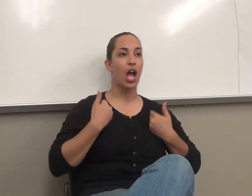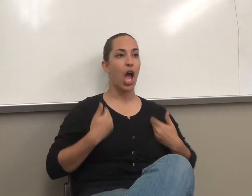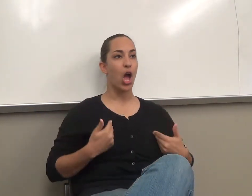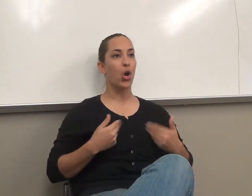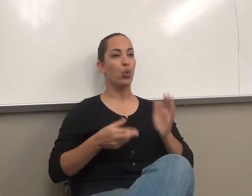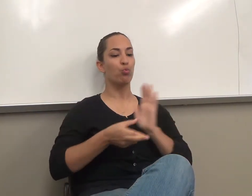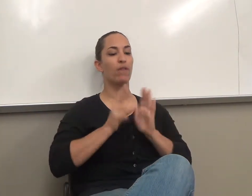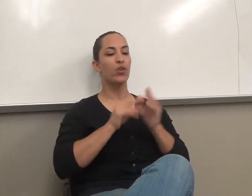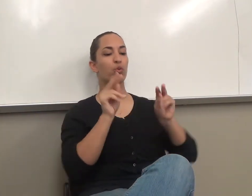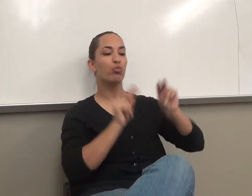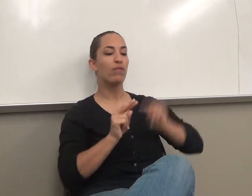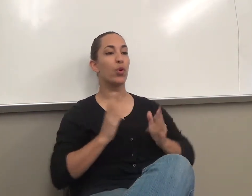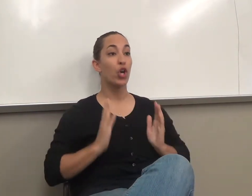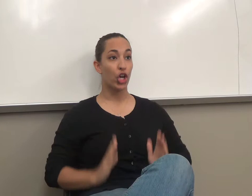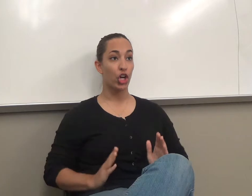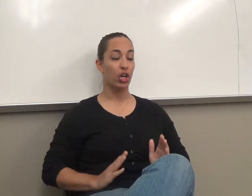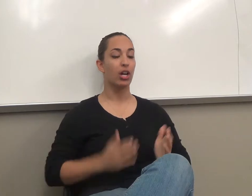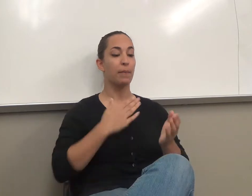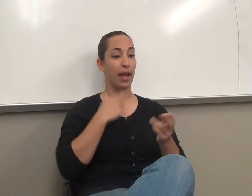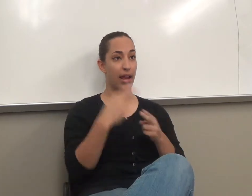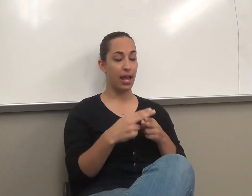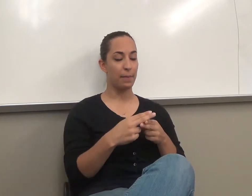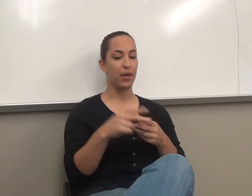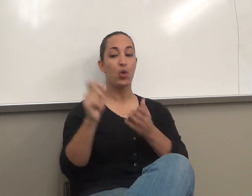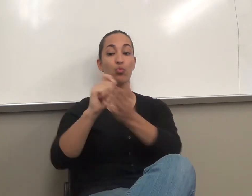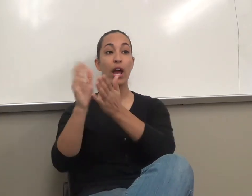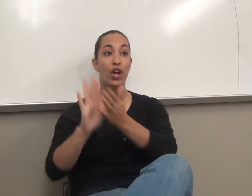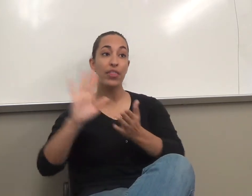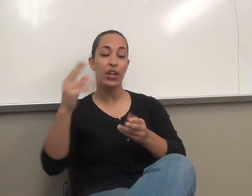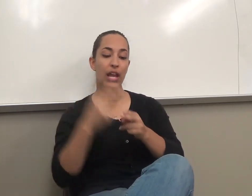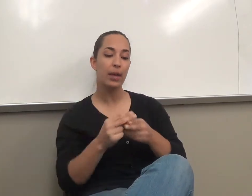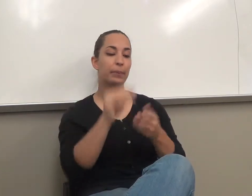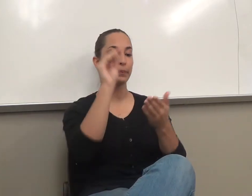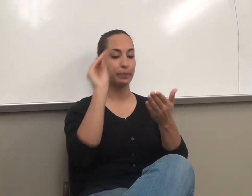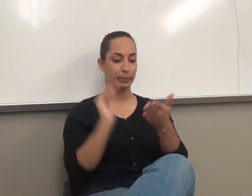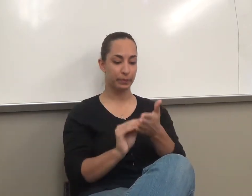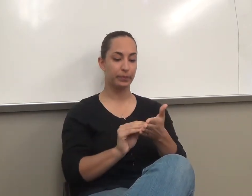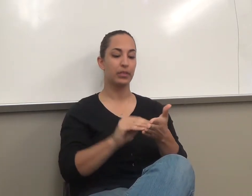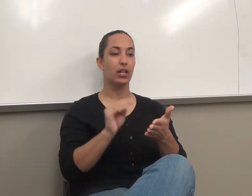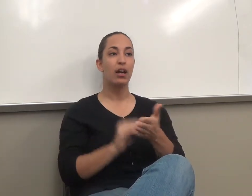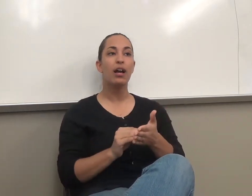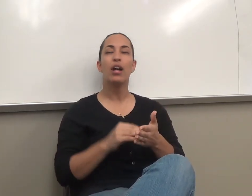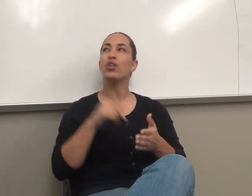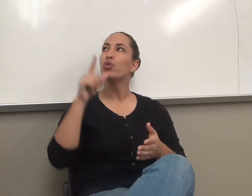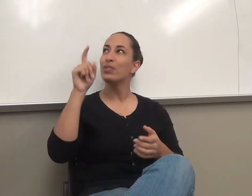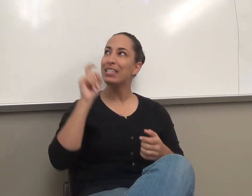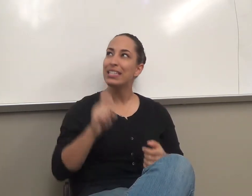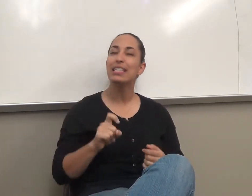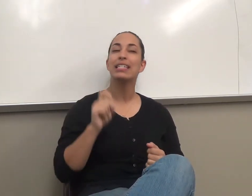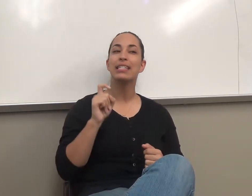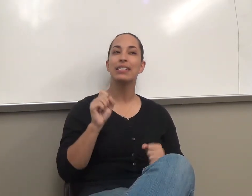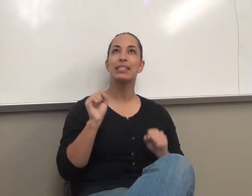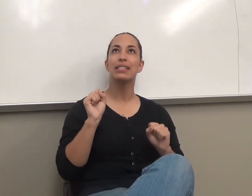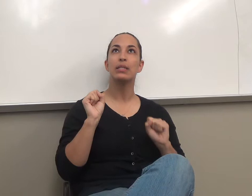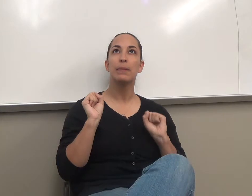name. Here's what you need to be able to tell, and this is what we went over the other